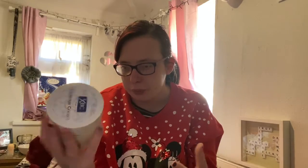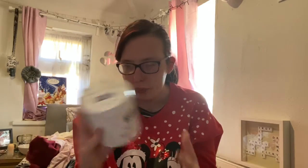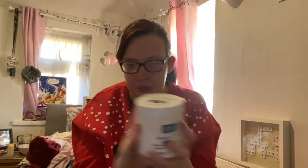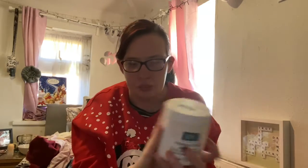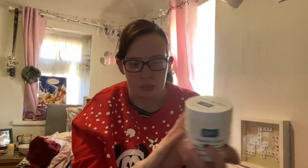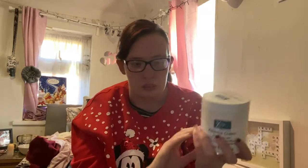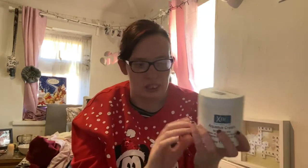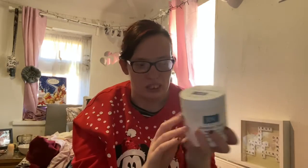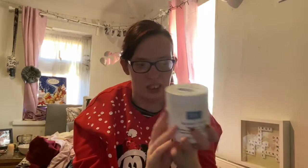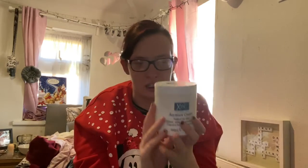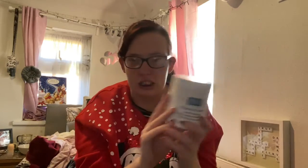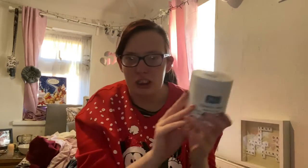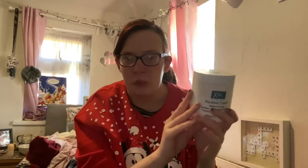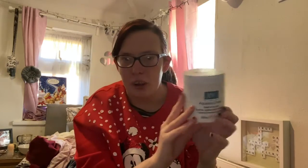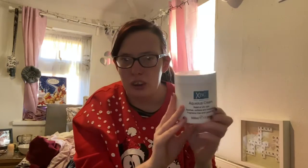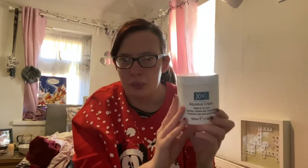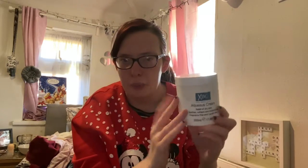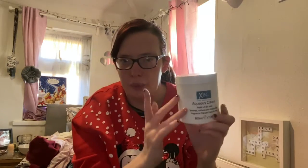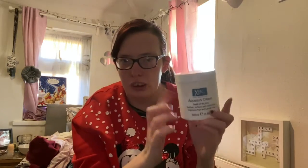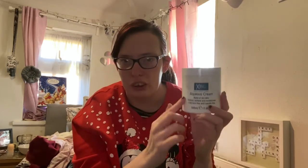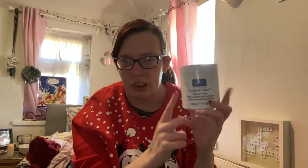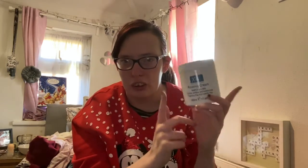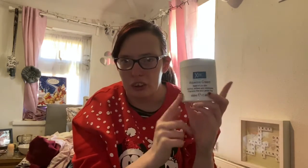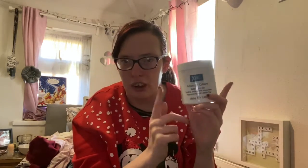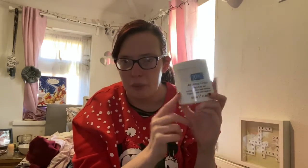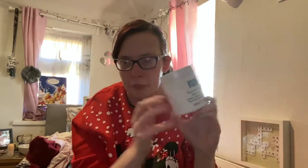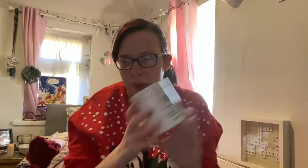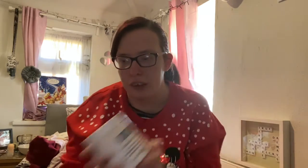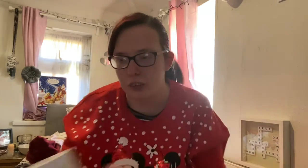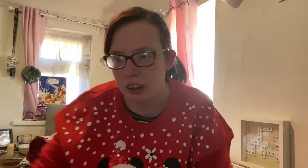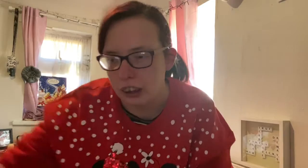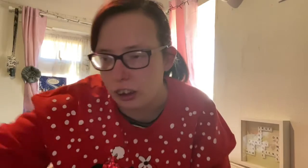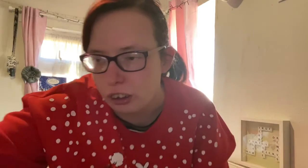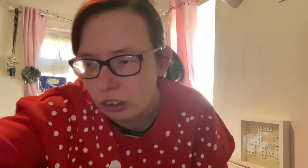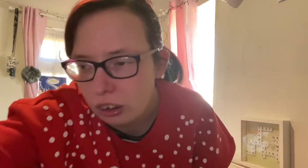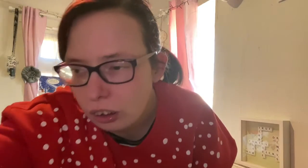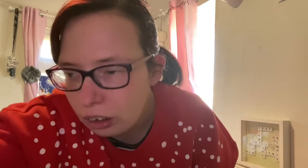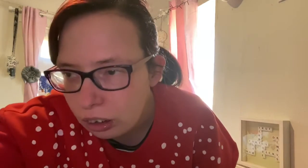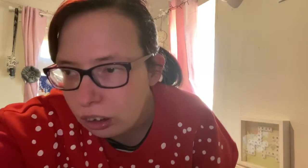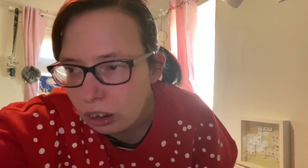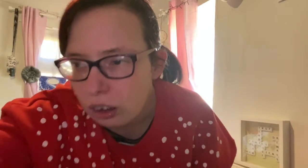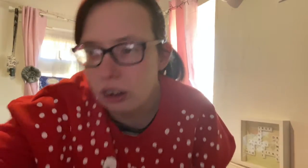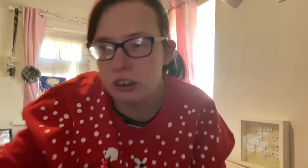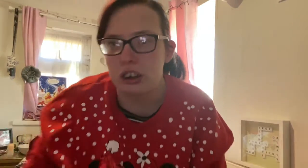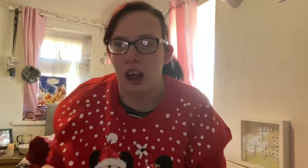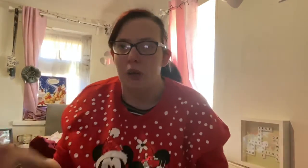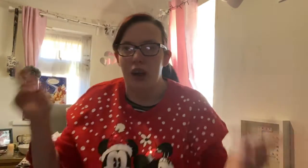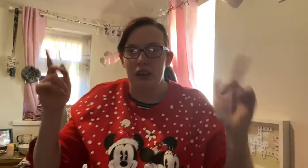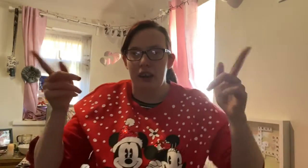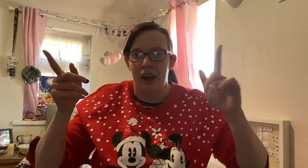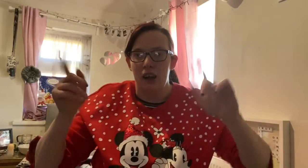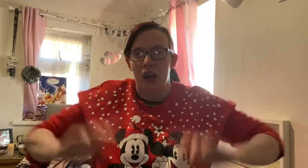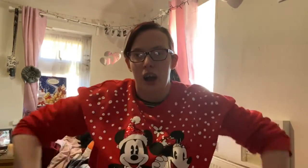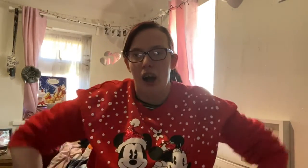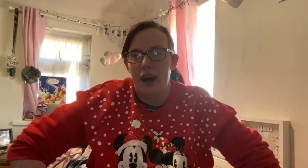it's just a moisturizer cream, but it's really good. So, yeah.